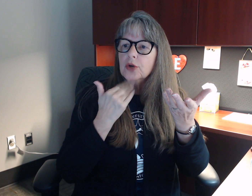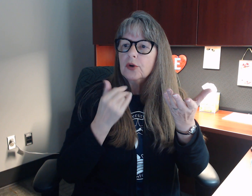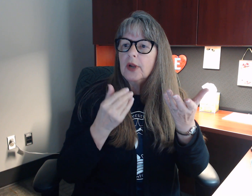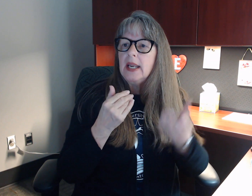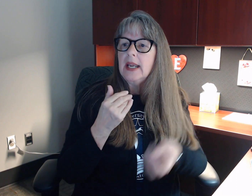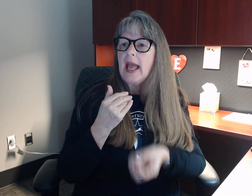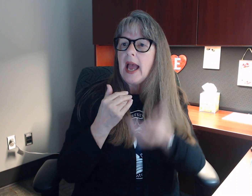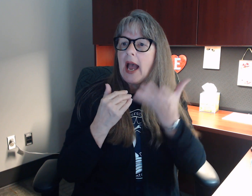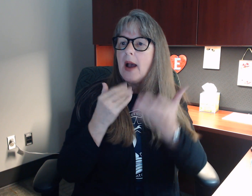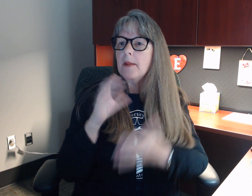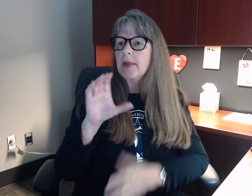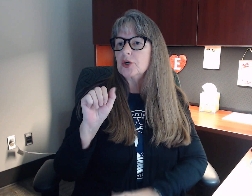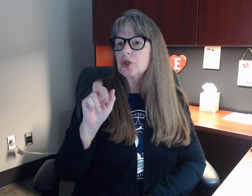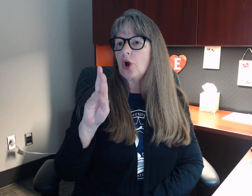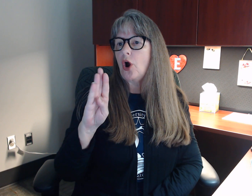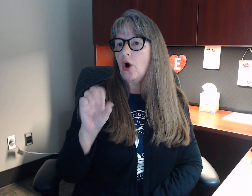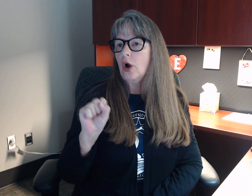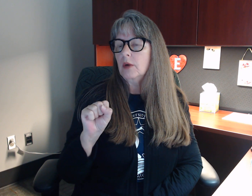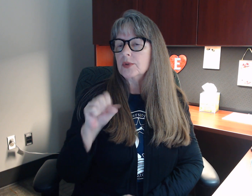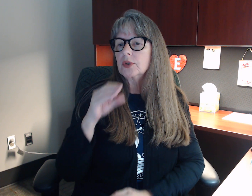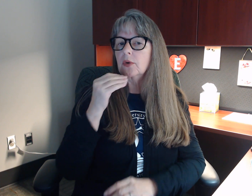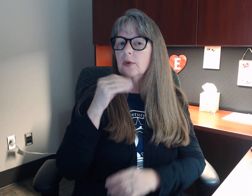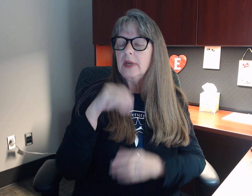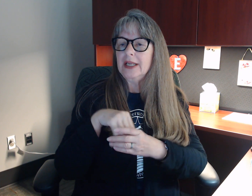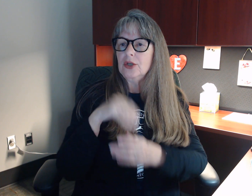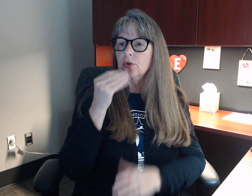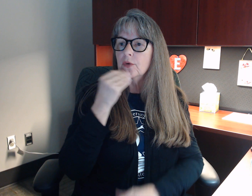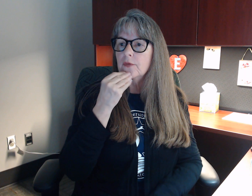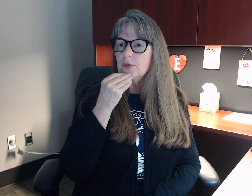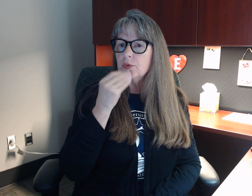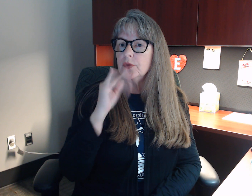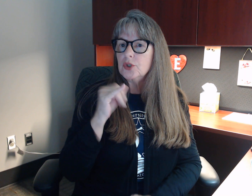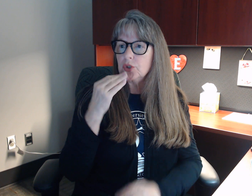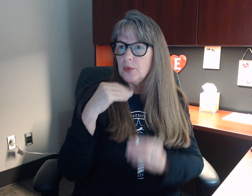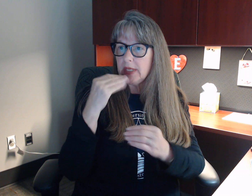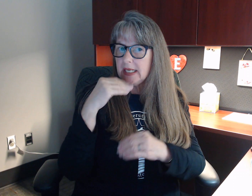and how much carbs are in your food that you eat.